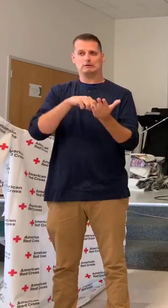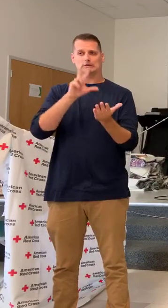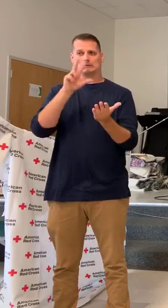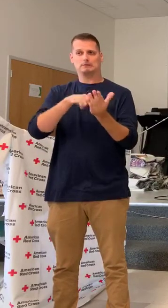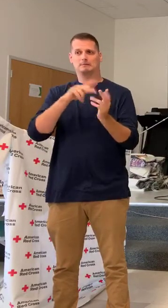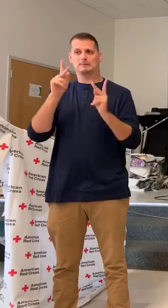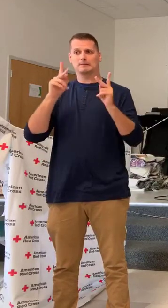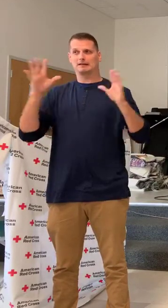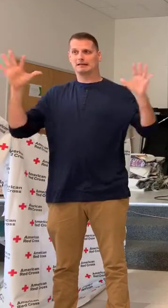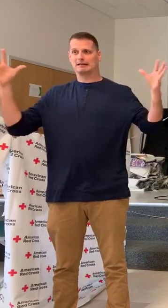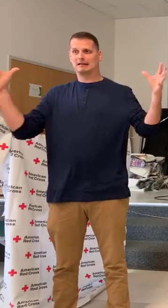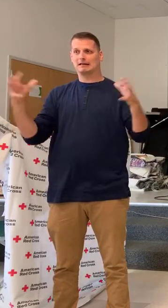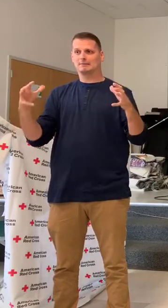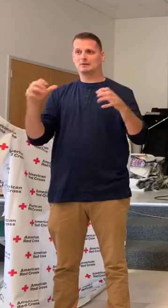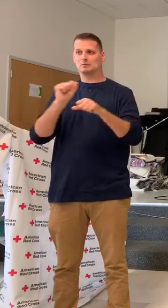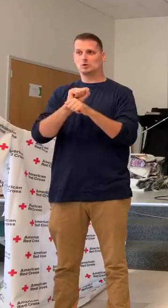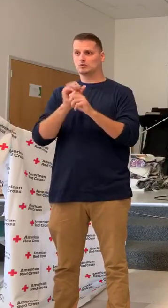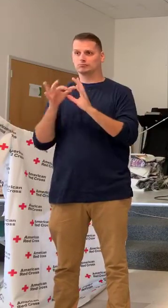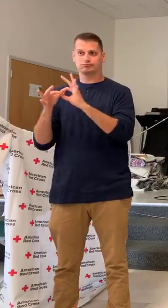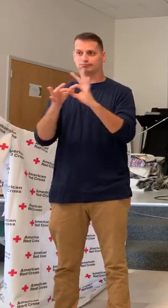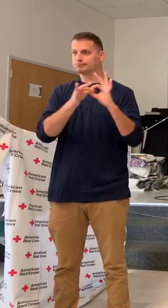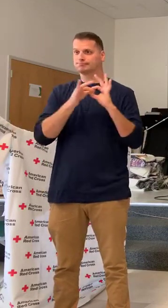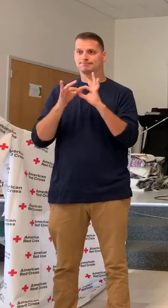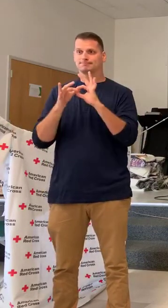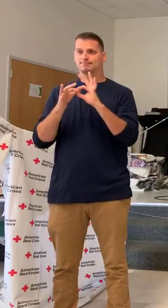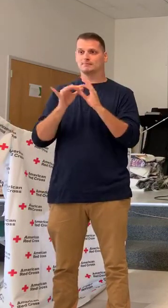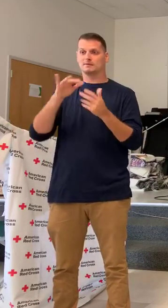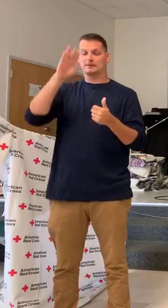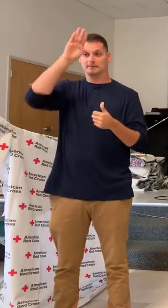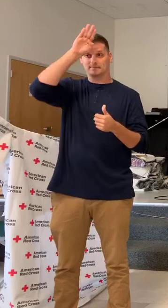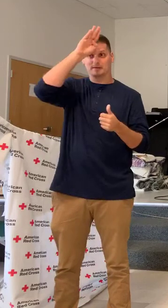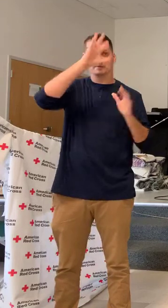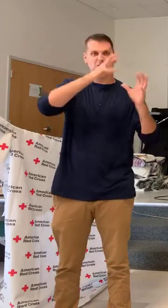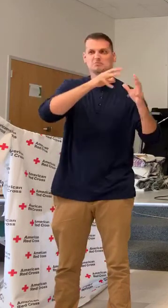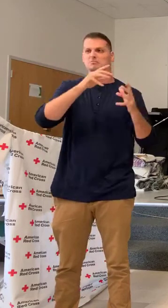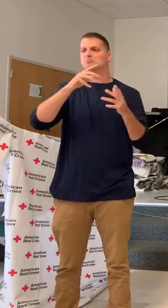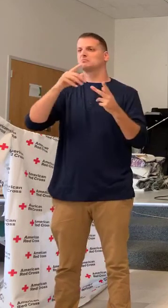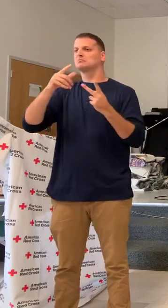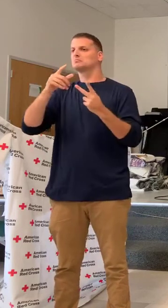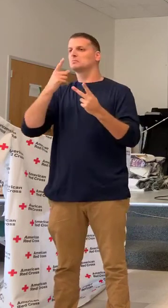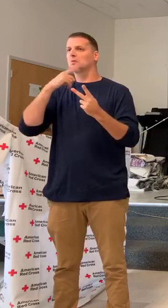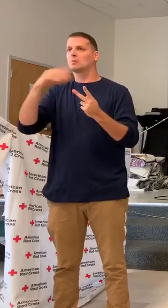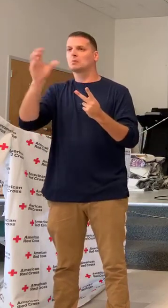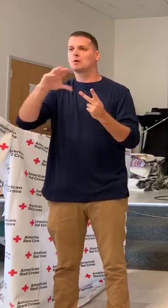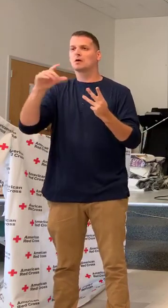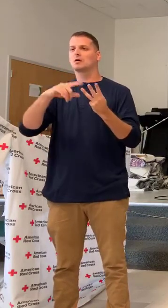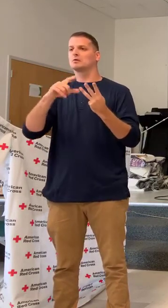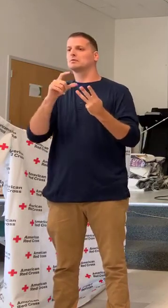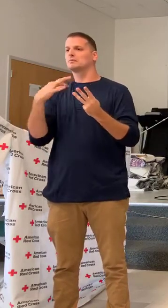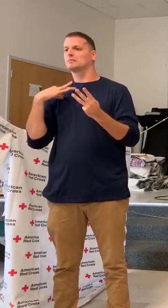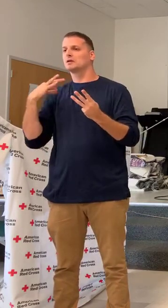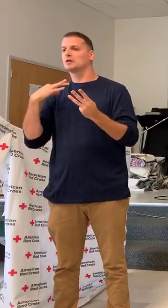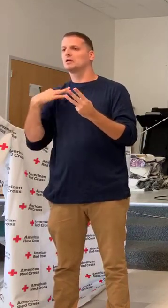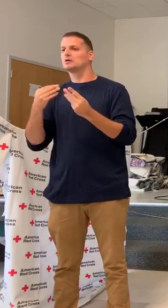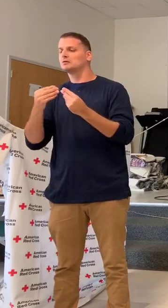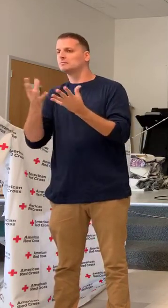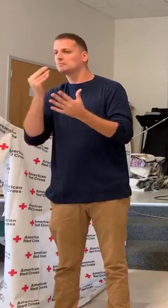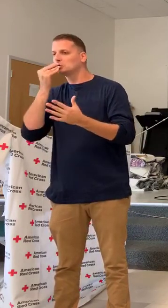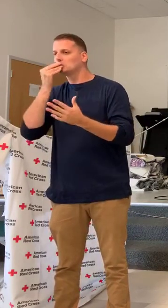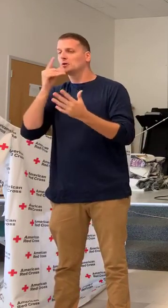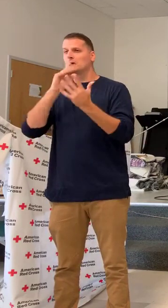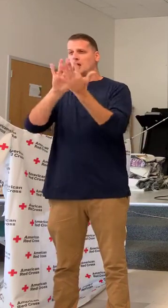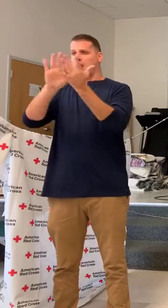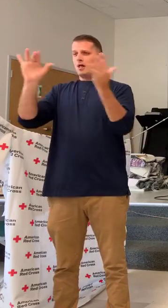fire, most of them behind the scenes, trying to get you the help, the resources, everything we need to get this moving